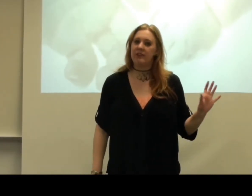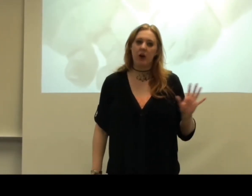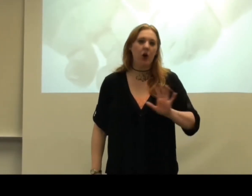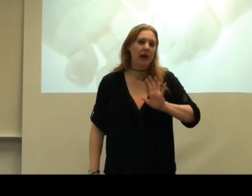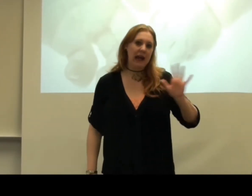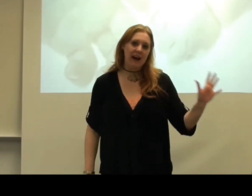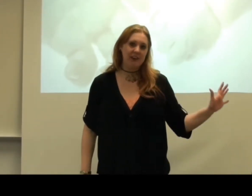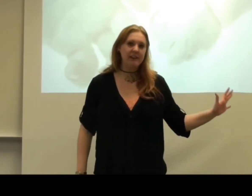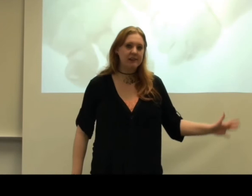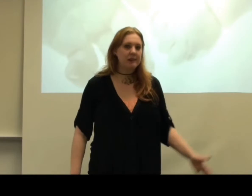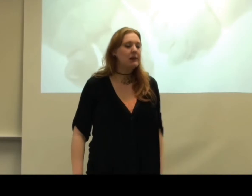they already have it.